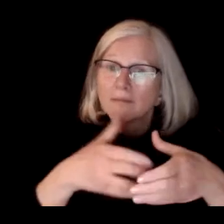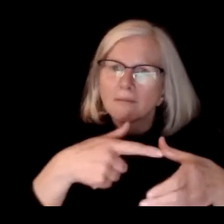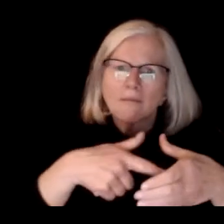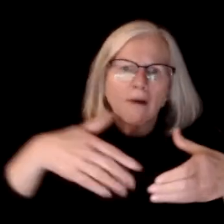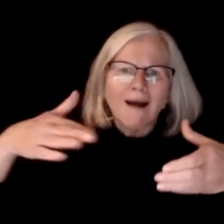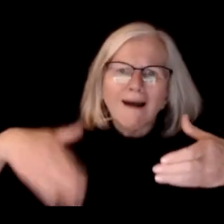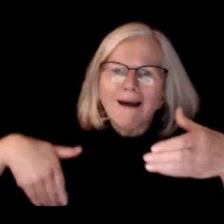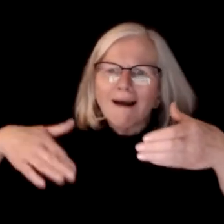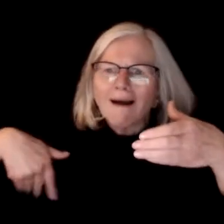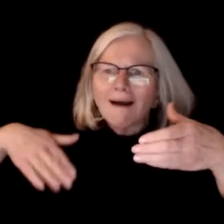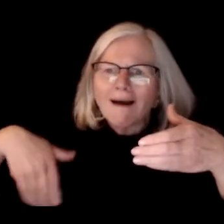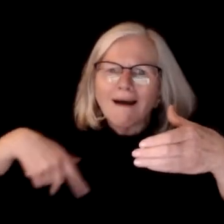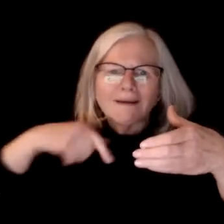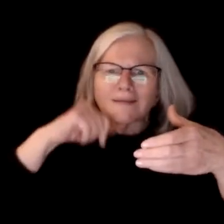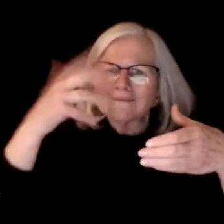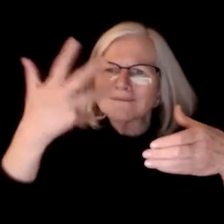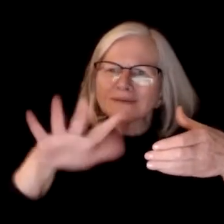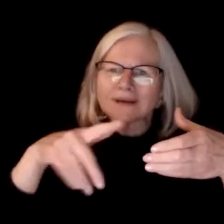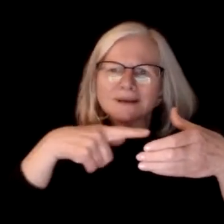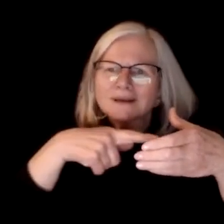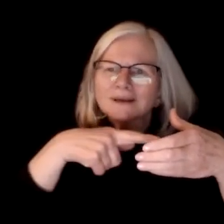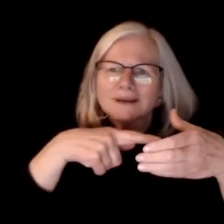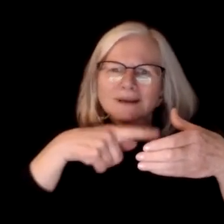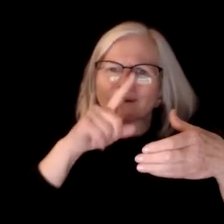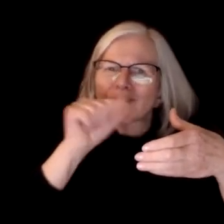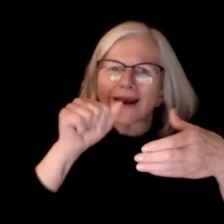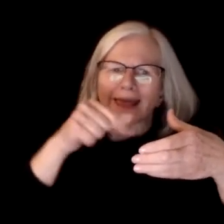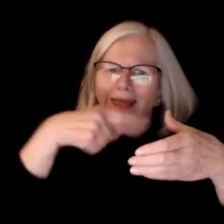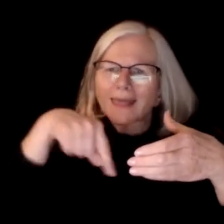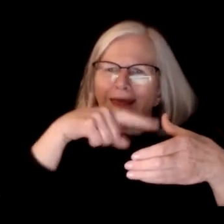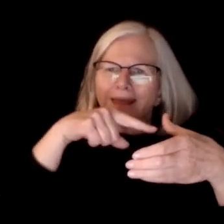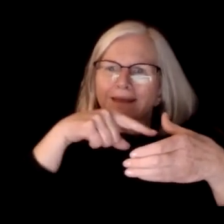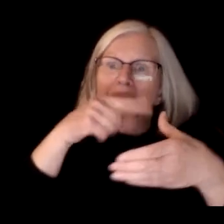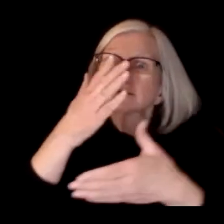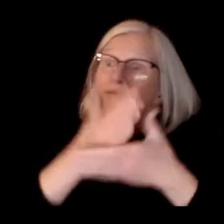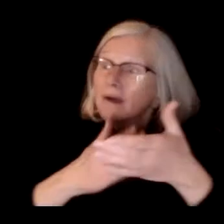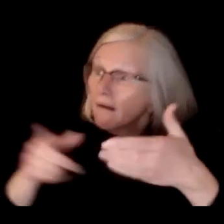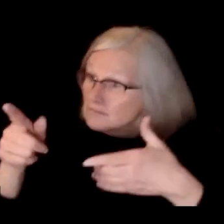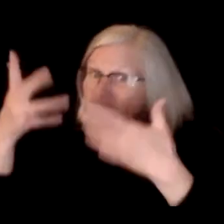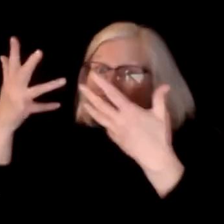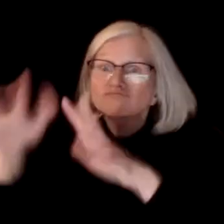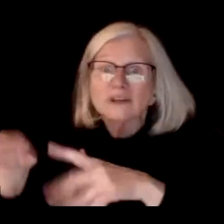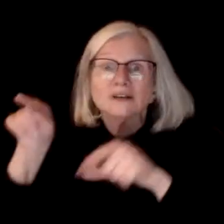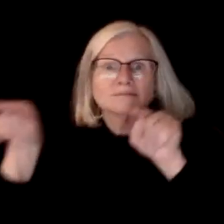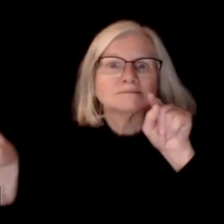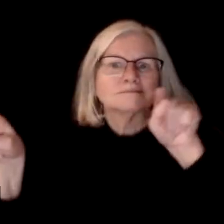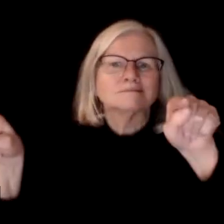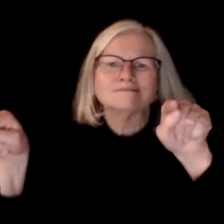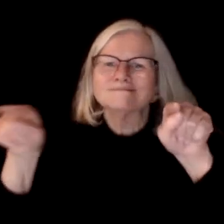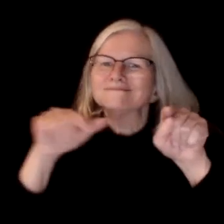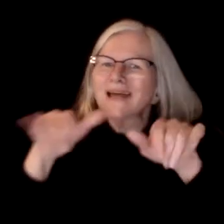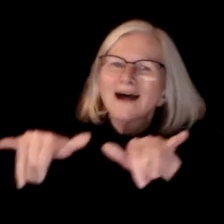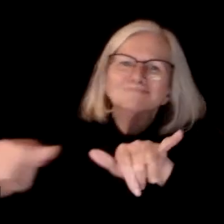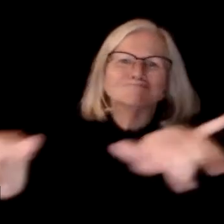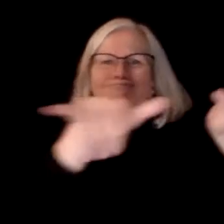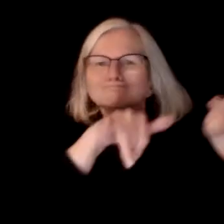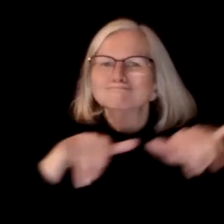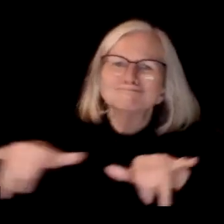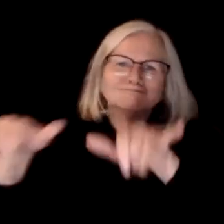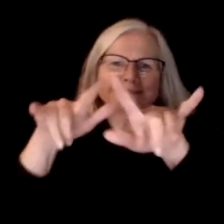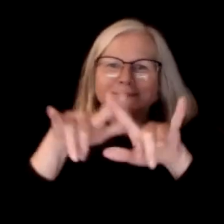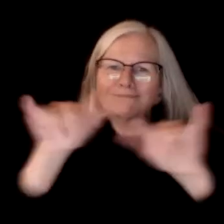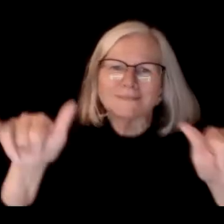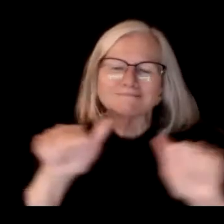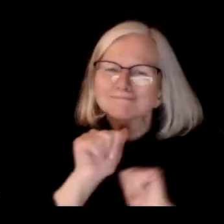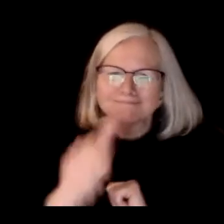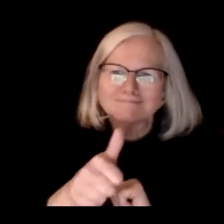that reallocation. But what we're talking about today, just with the relatively few